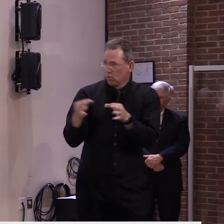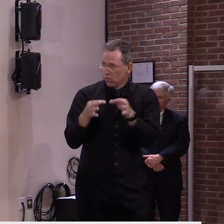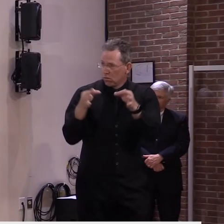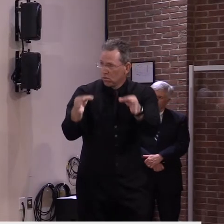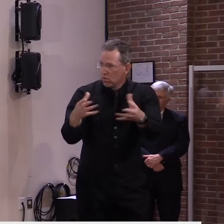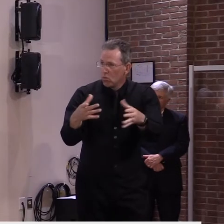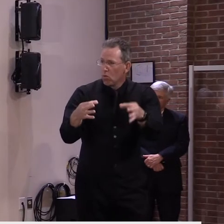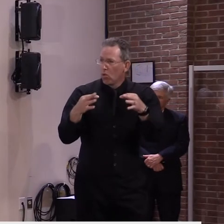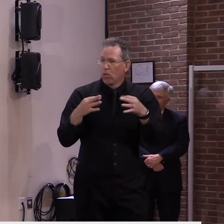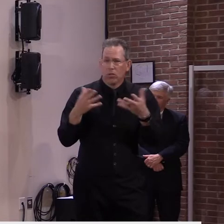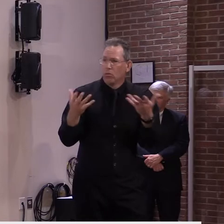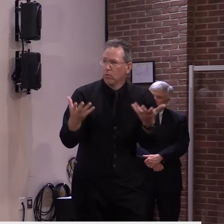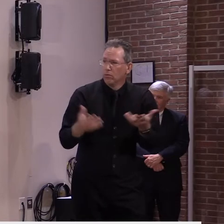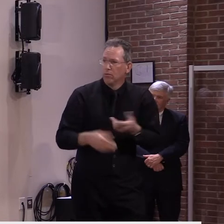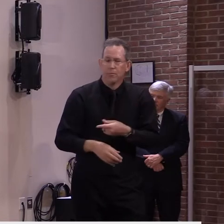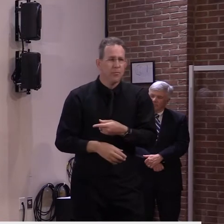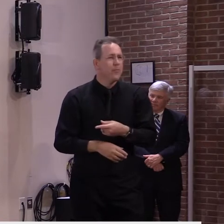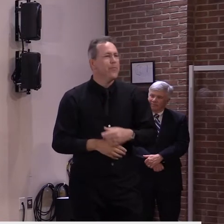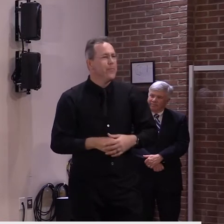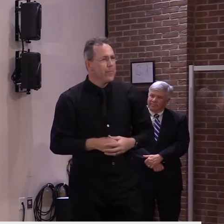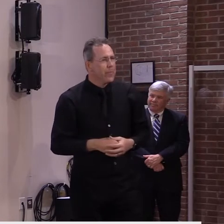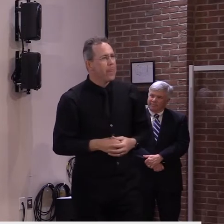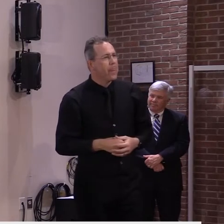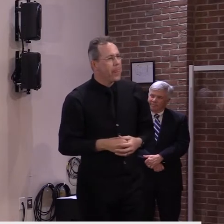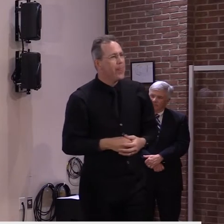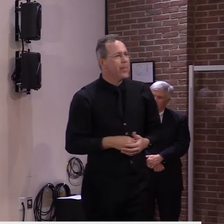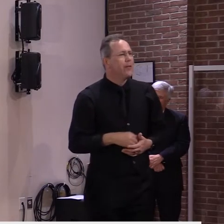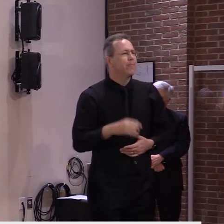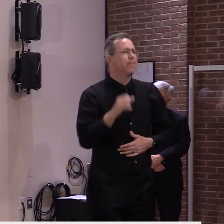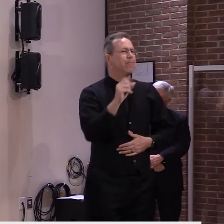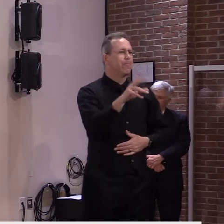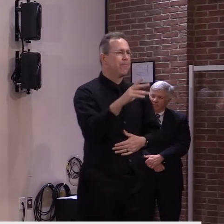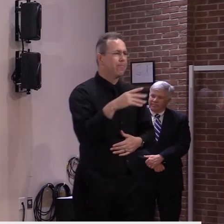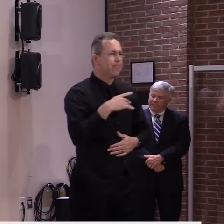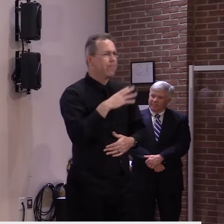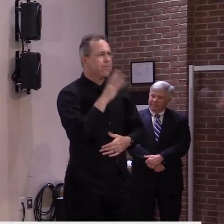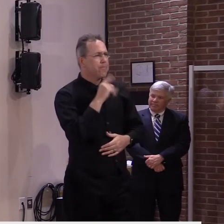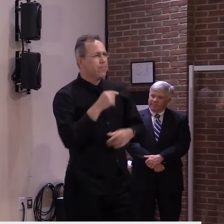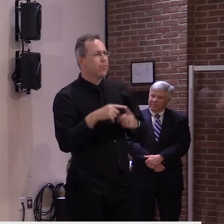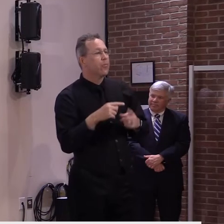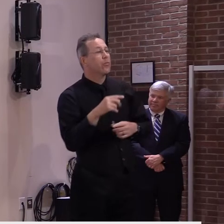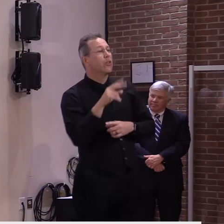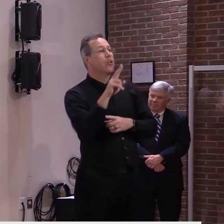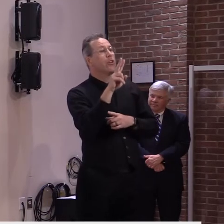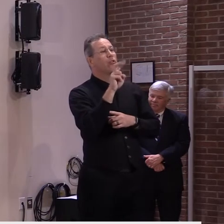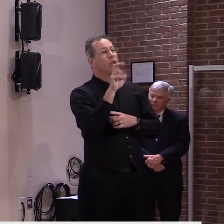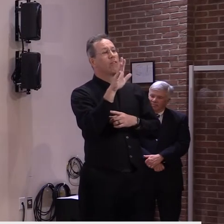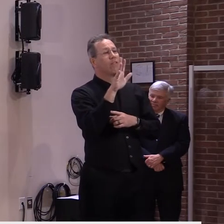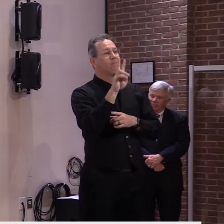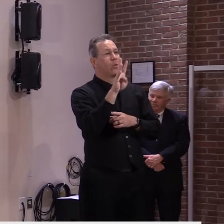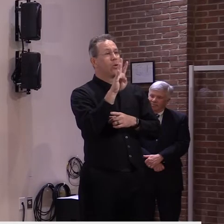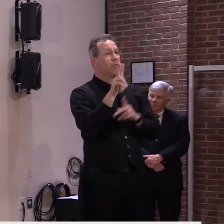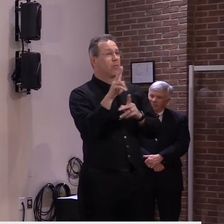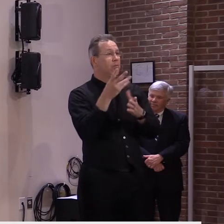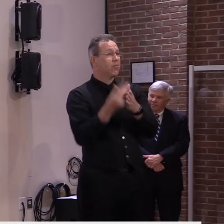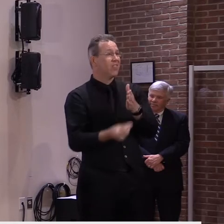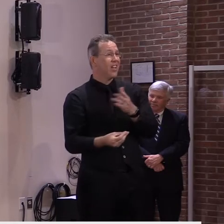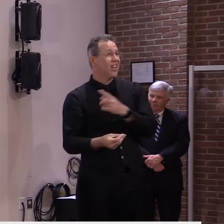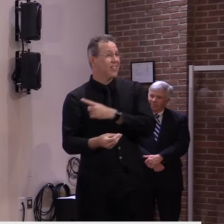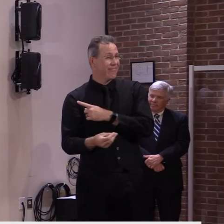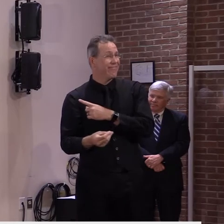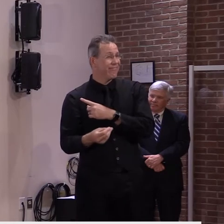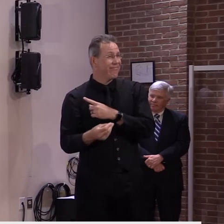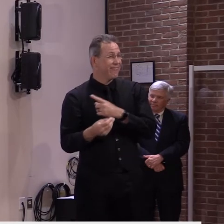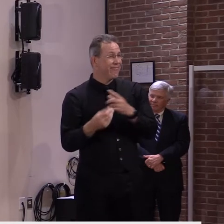about the 254 Vermonters will honor tomorrow by lowering the